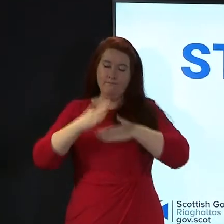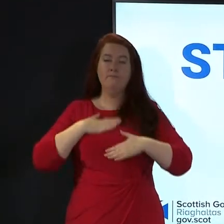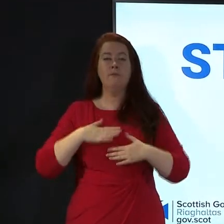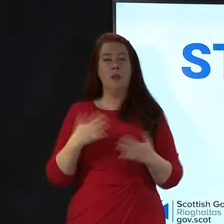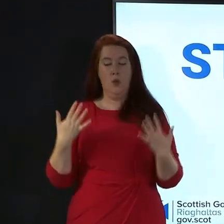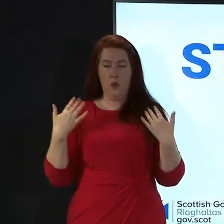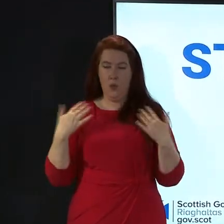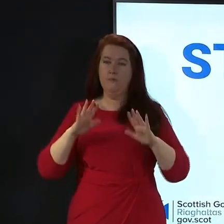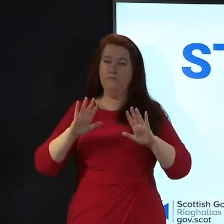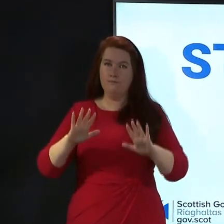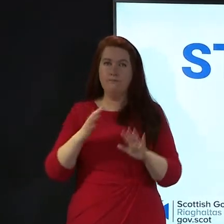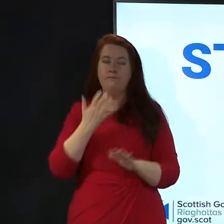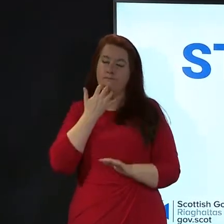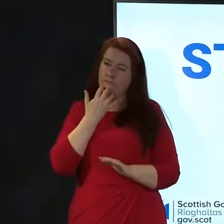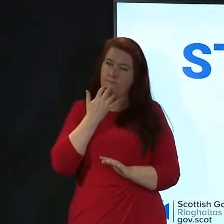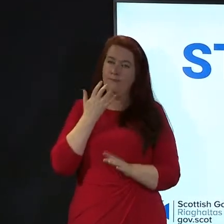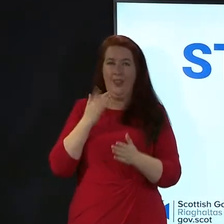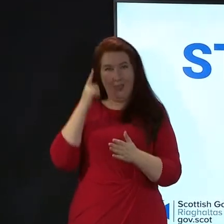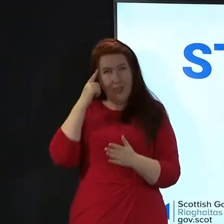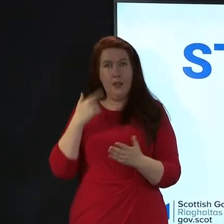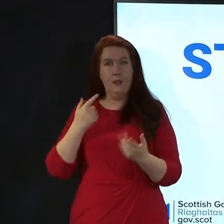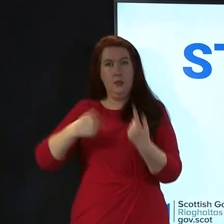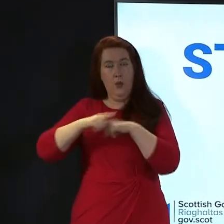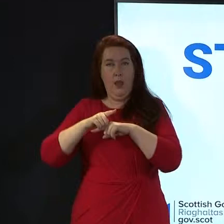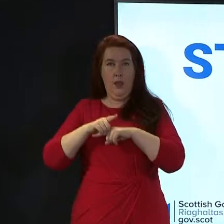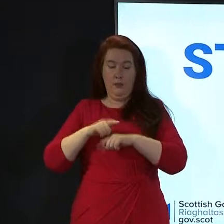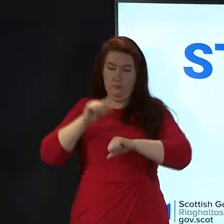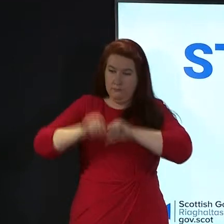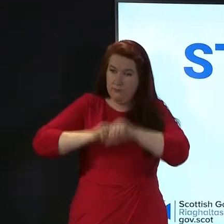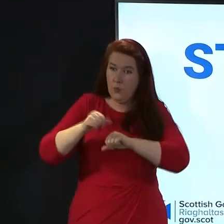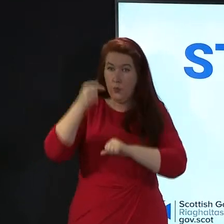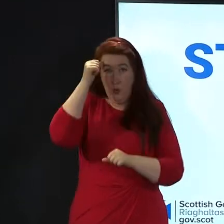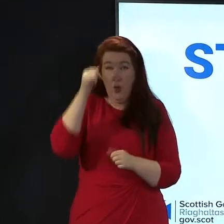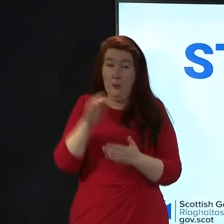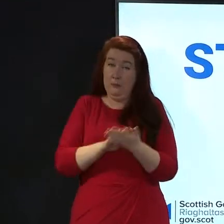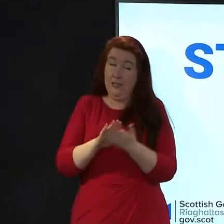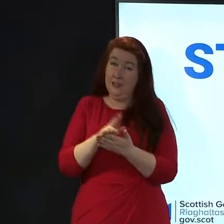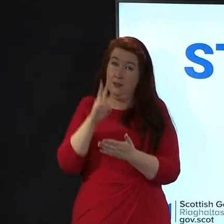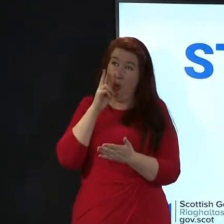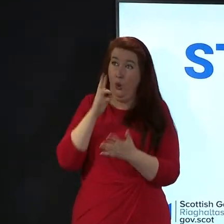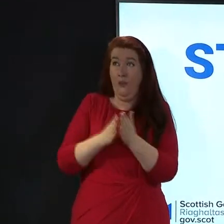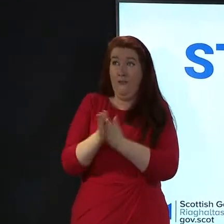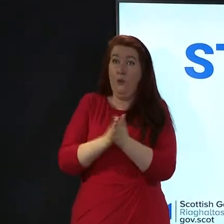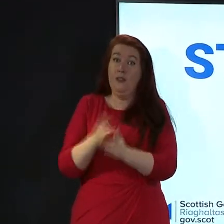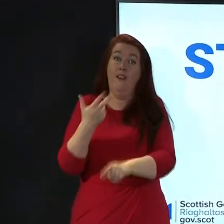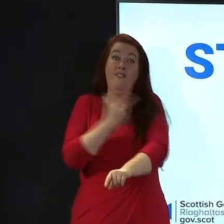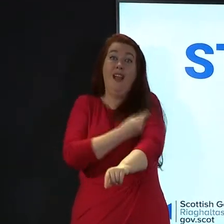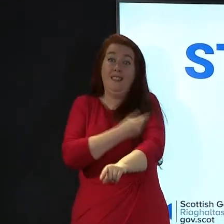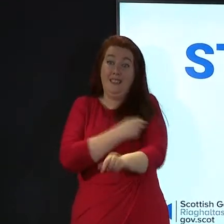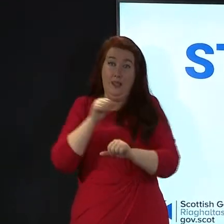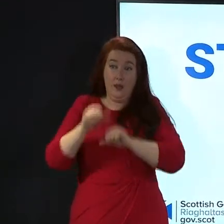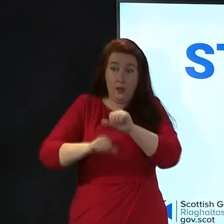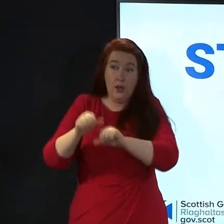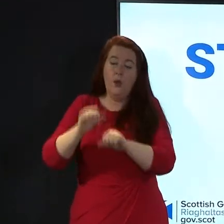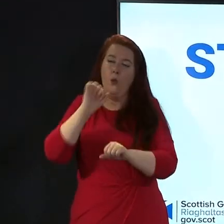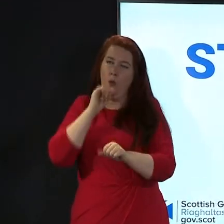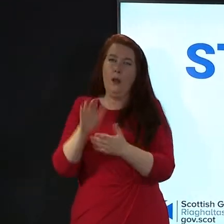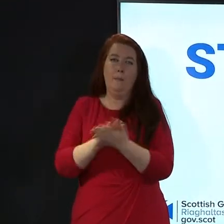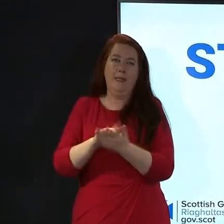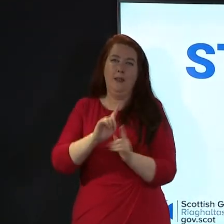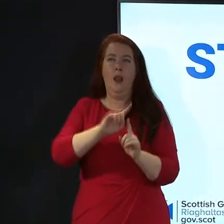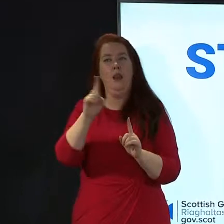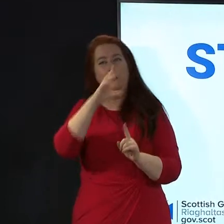we know we need to do so that we can look forward to the vaccine getting us back to normal sometime later this